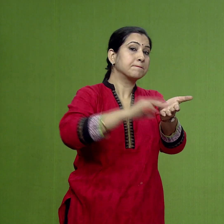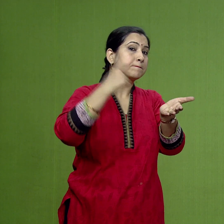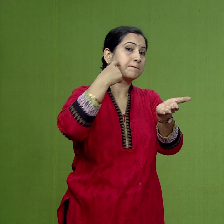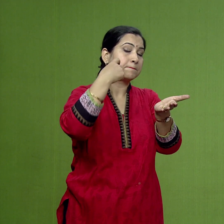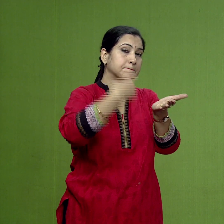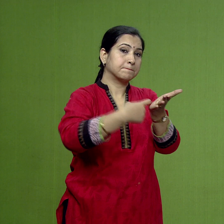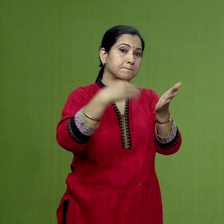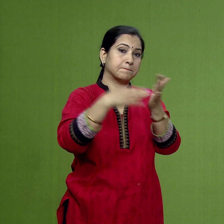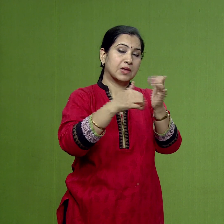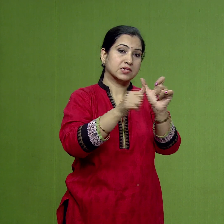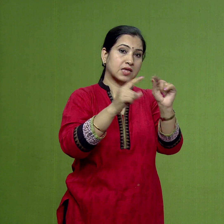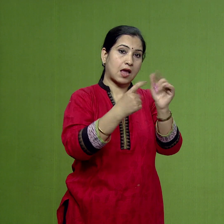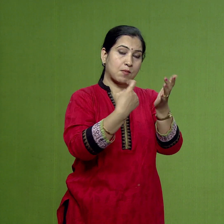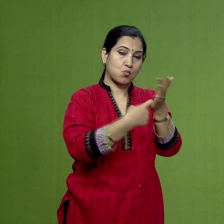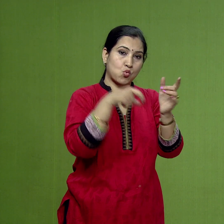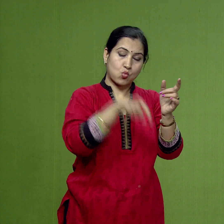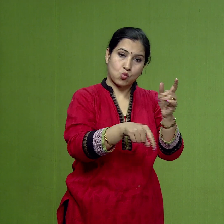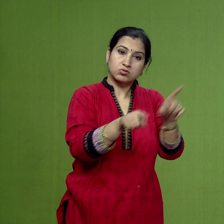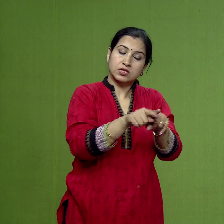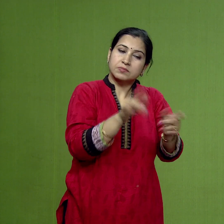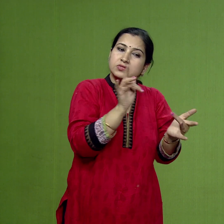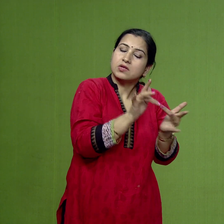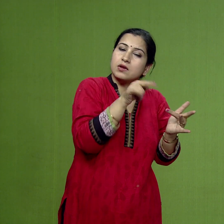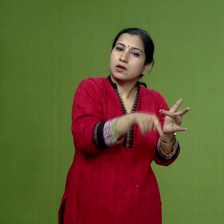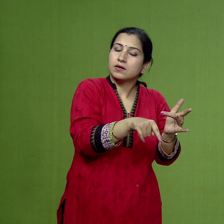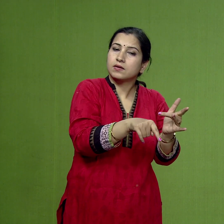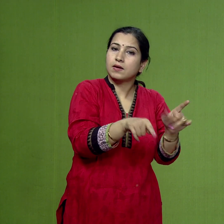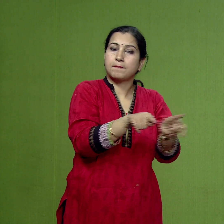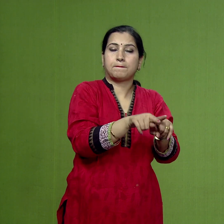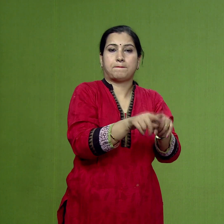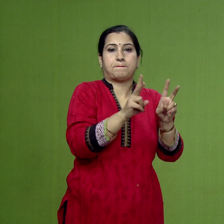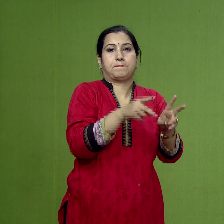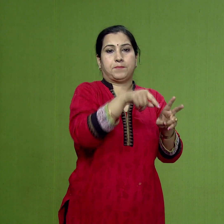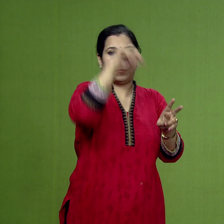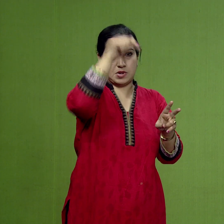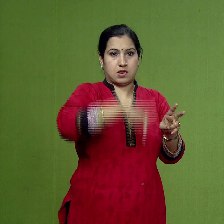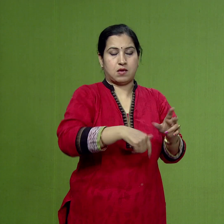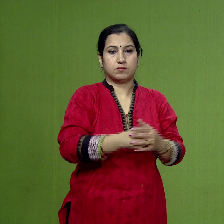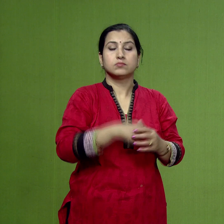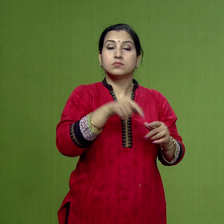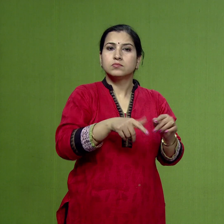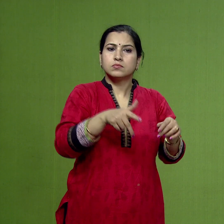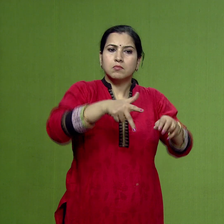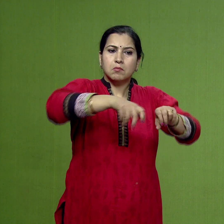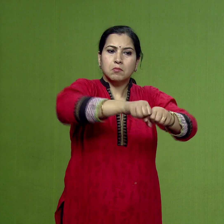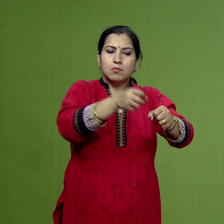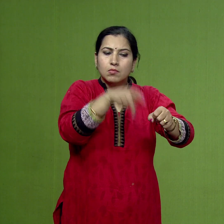Uttar Pradesh and is known as the standard meridian of India. It cuts the